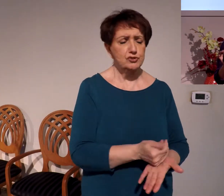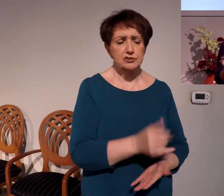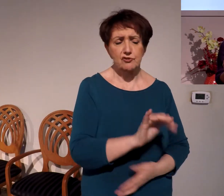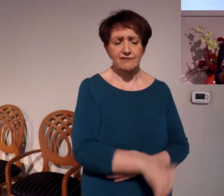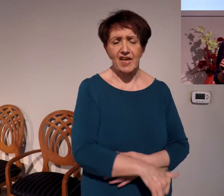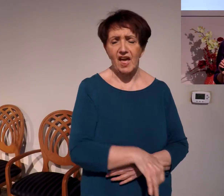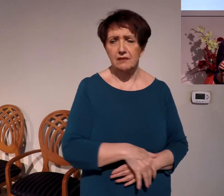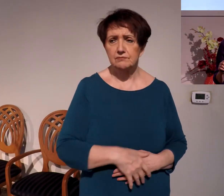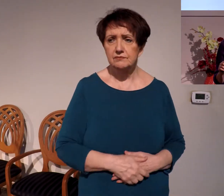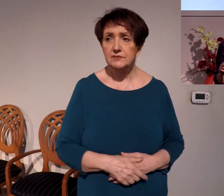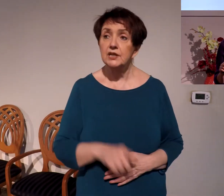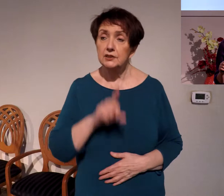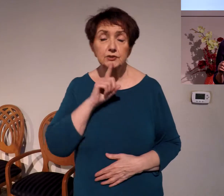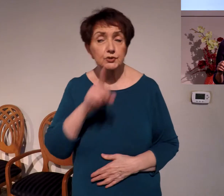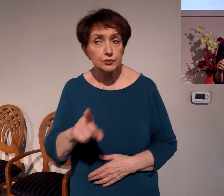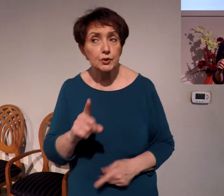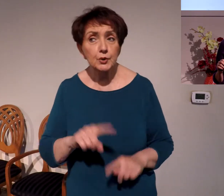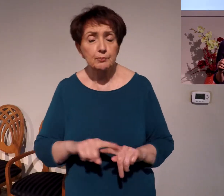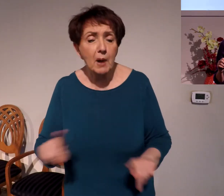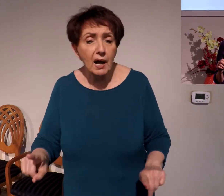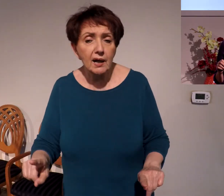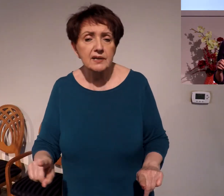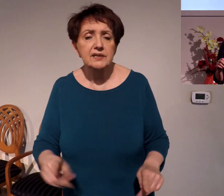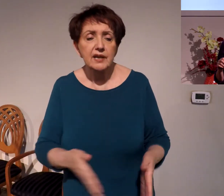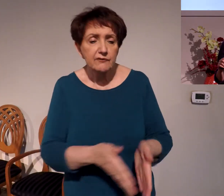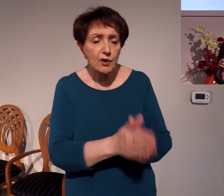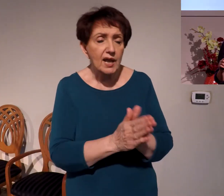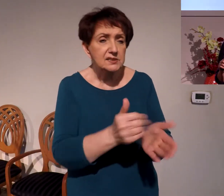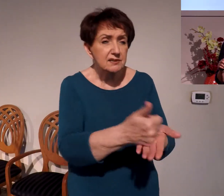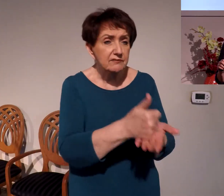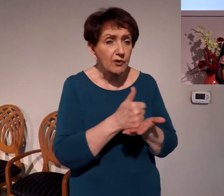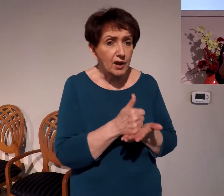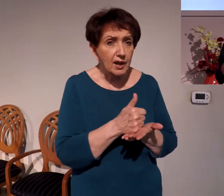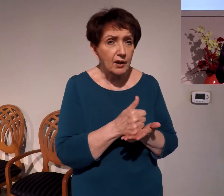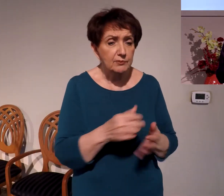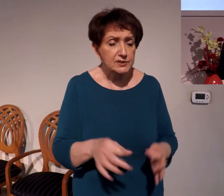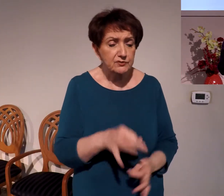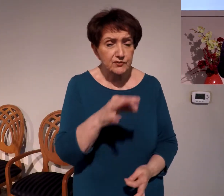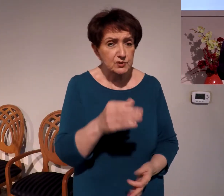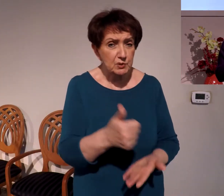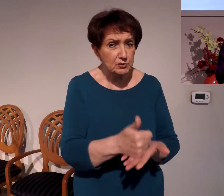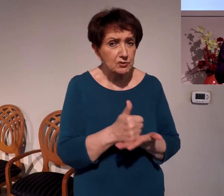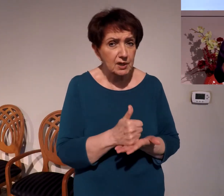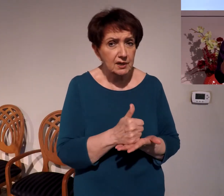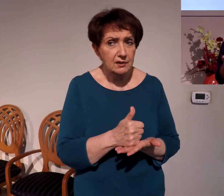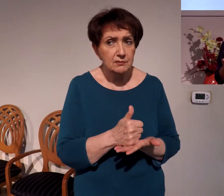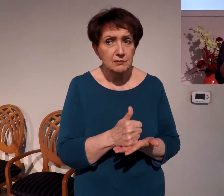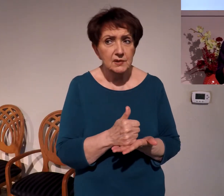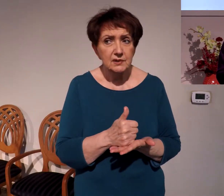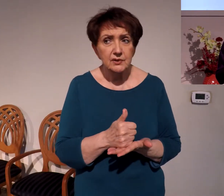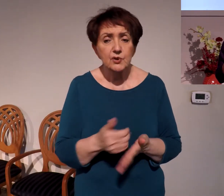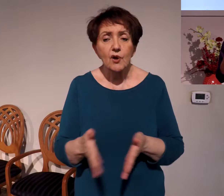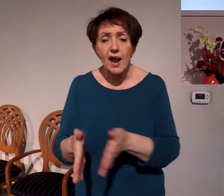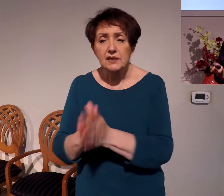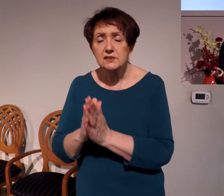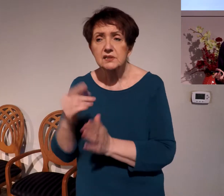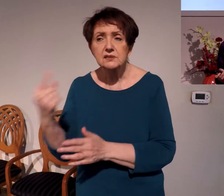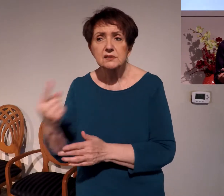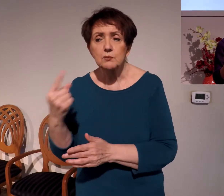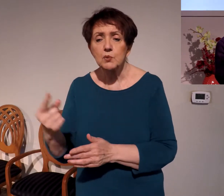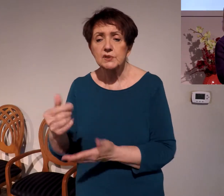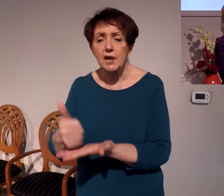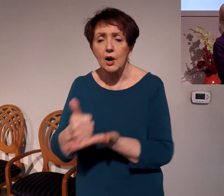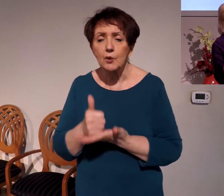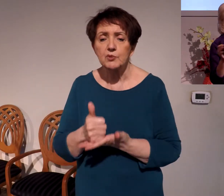is completely true. But when you're asking for help, spiritual help, you're actually asking for someone to help you